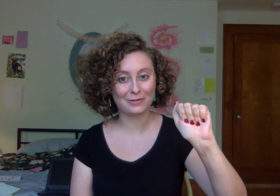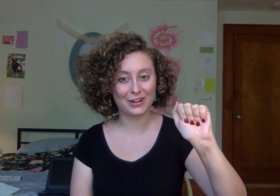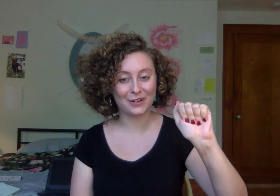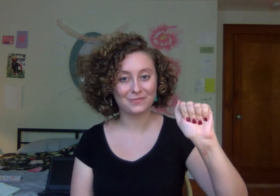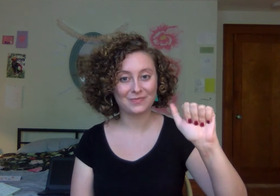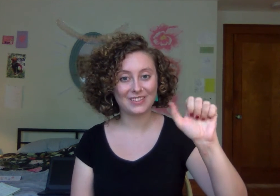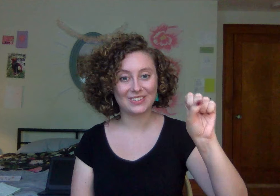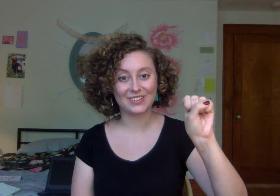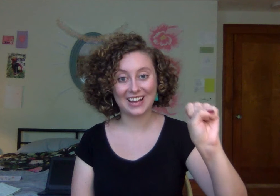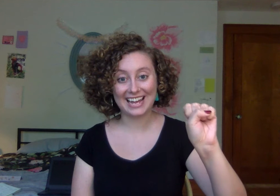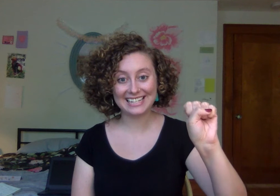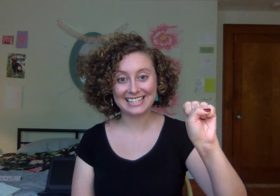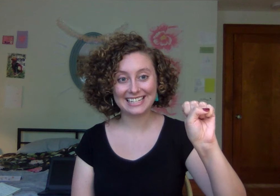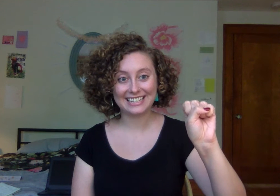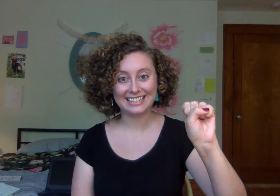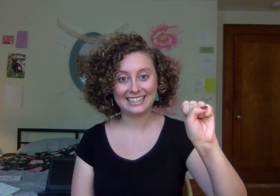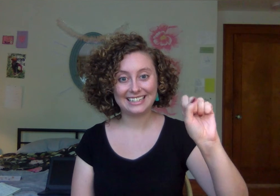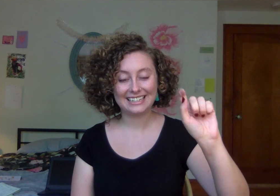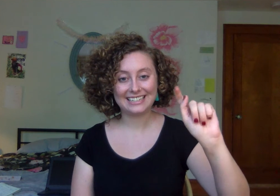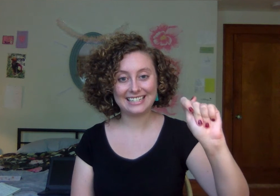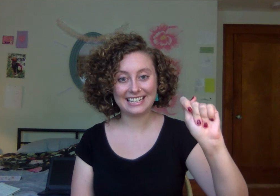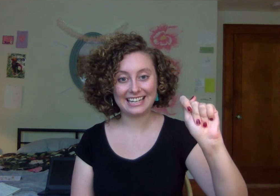here. So S, T,